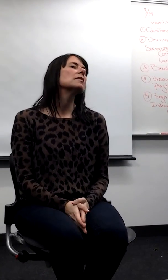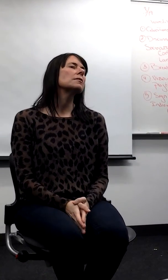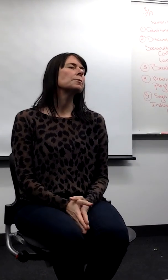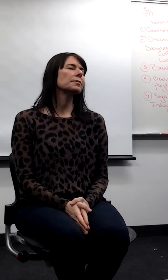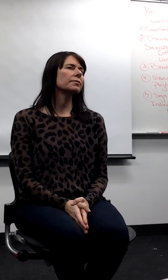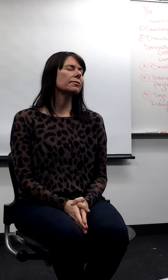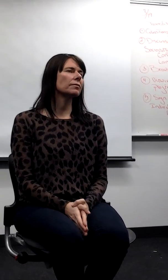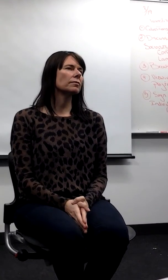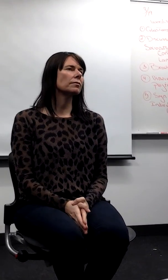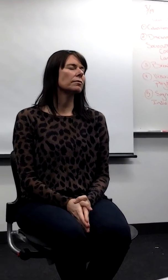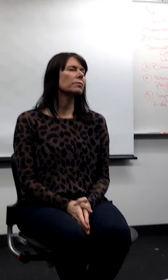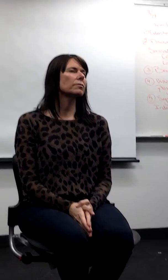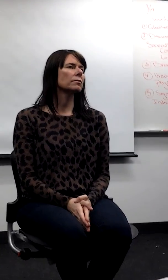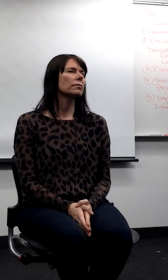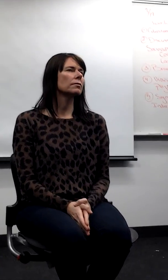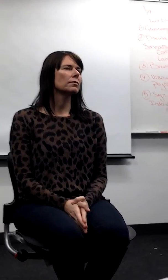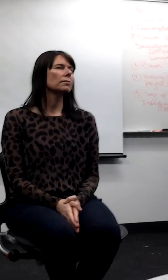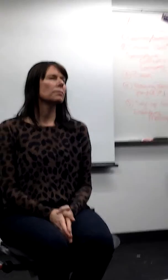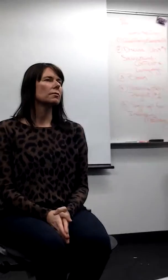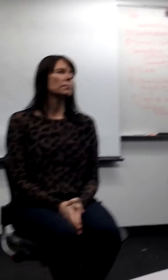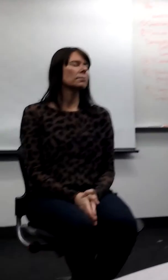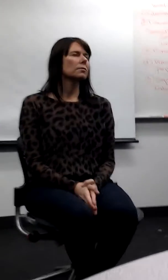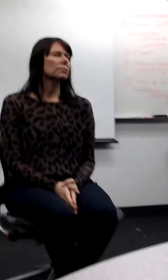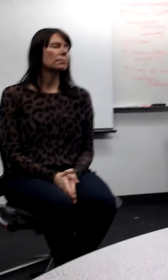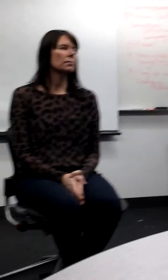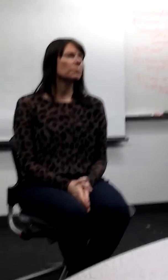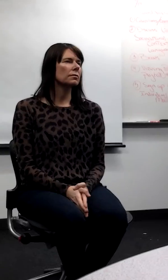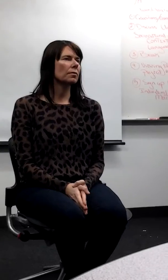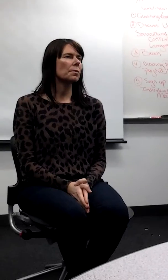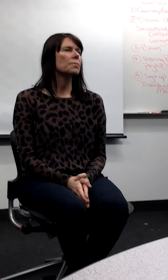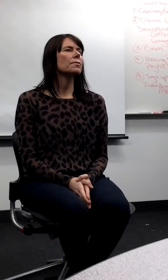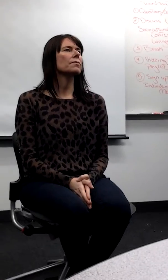It was a hard thing to read for me. I learned how to read really late.